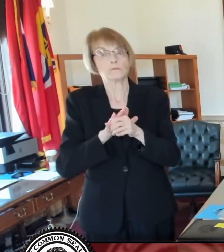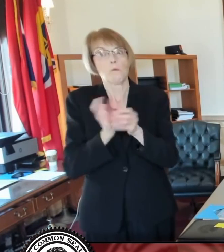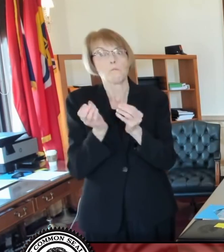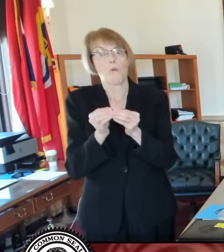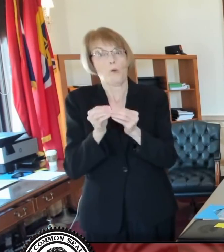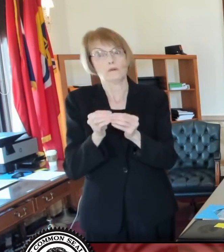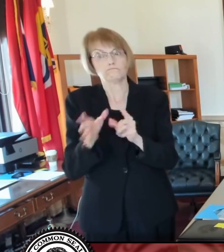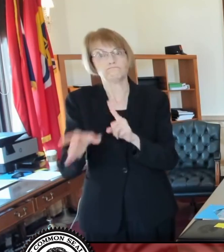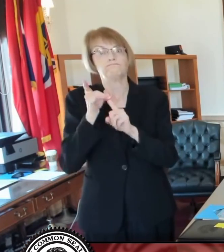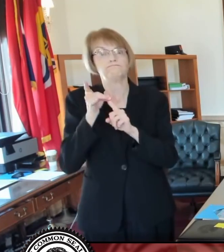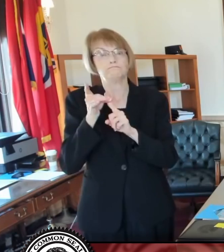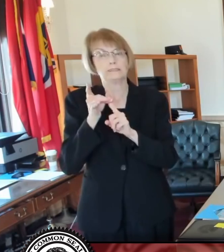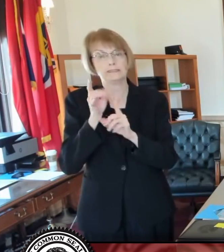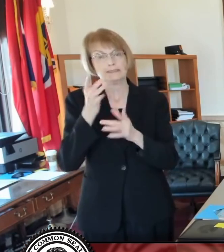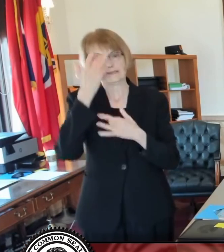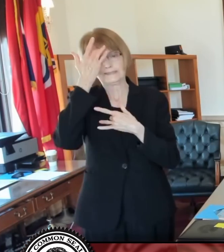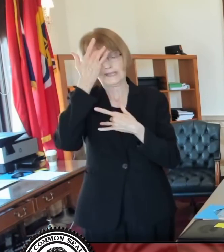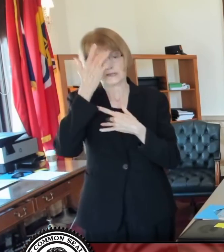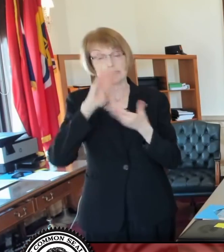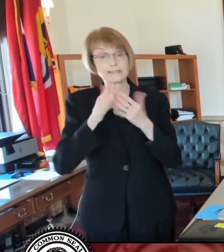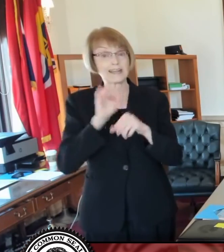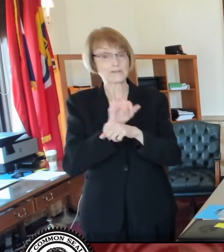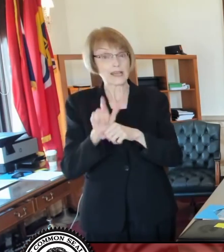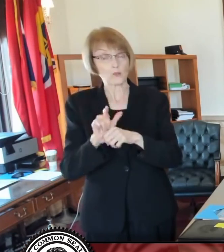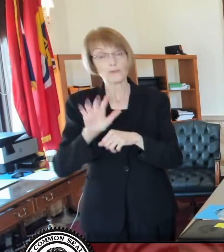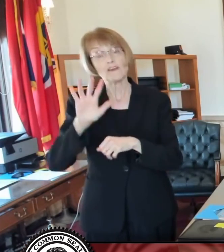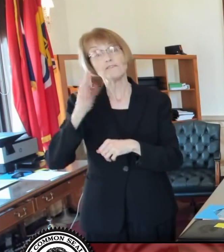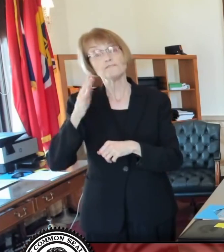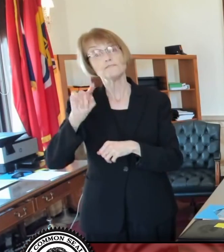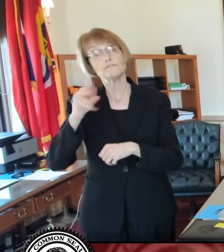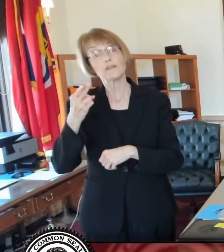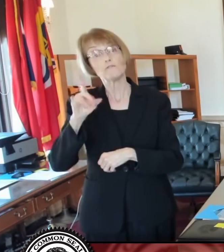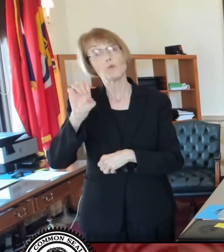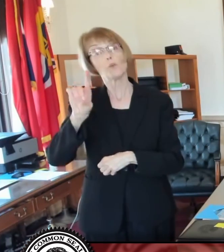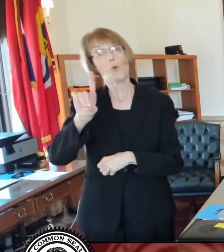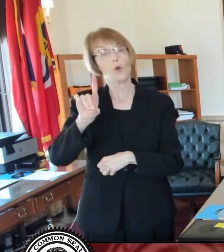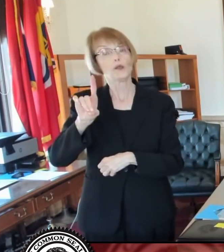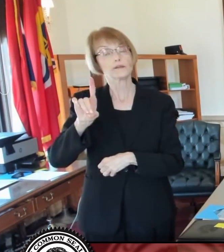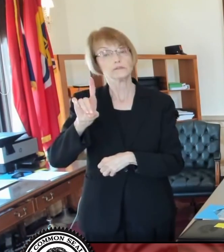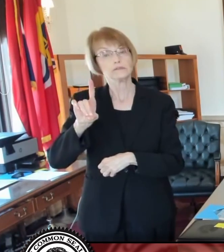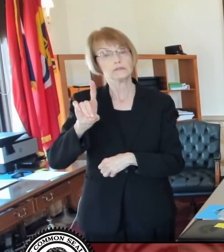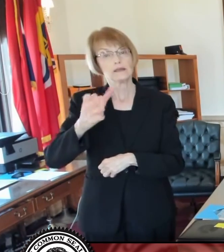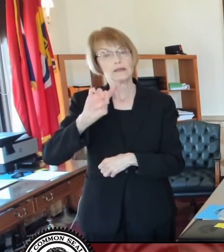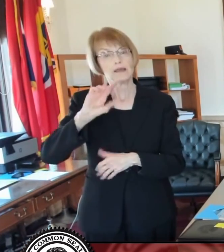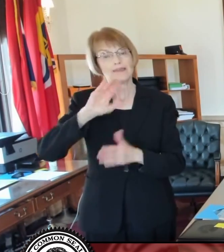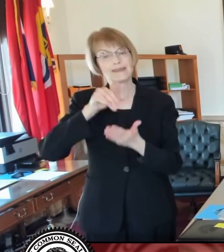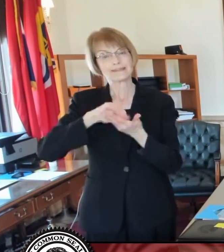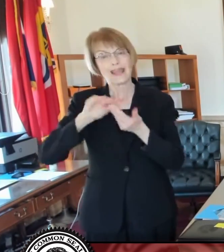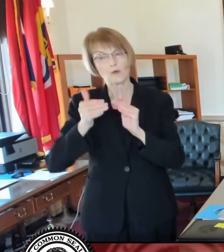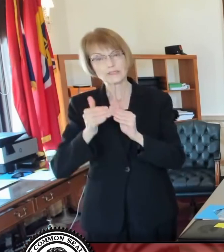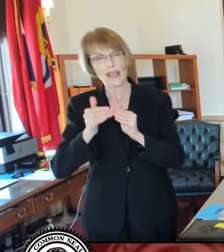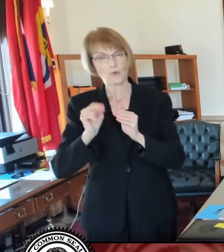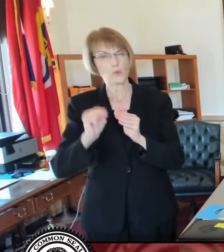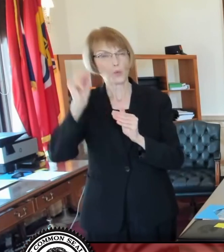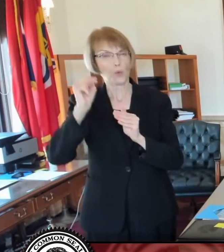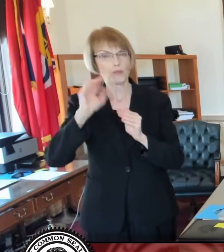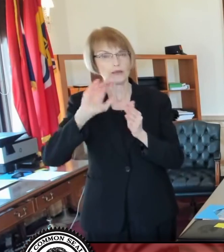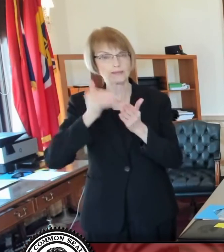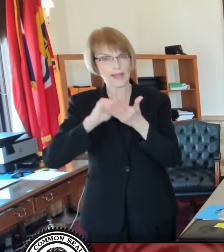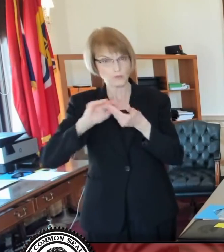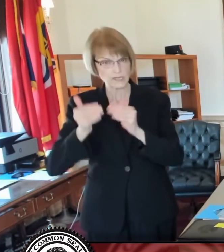St. Louis. In the 5th Ward, that's downtown, on the northern edge of